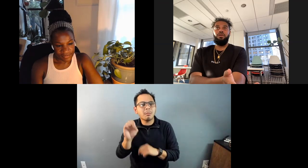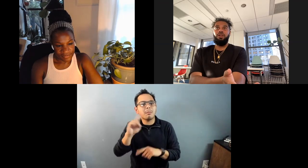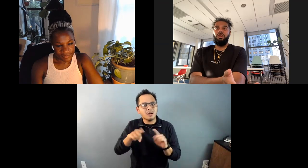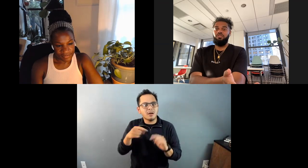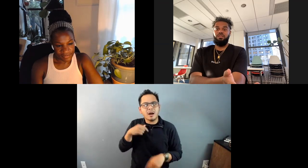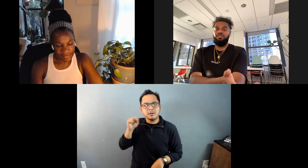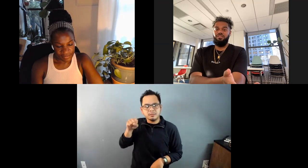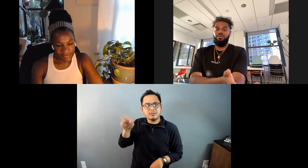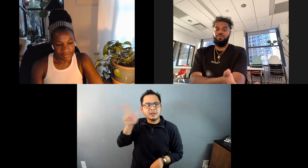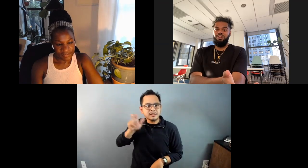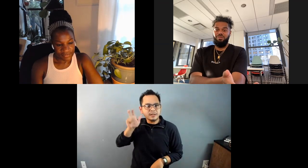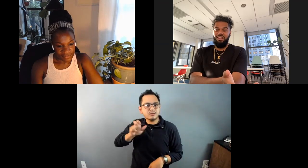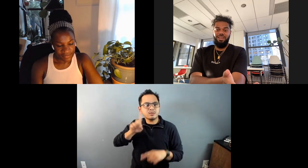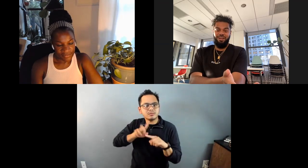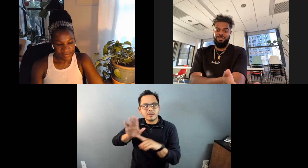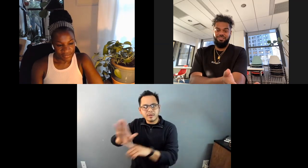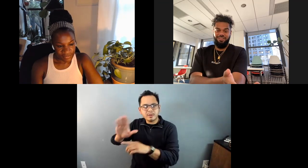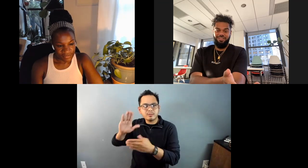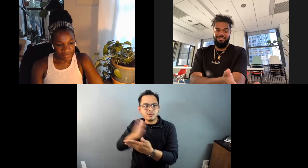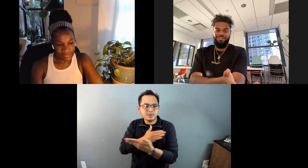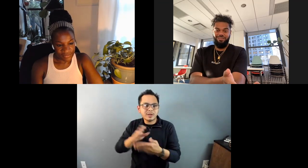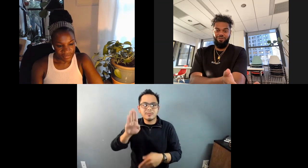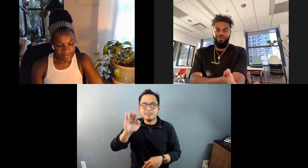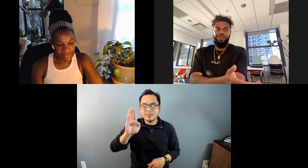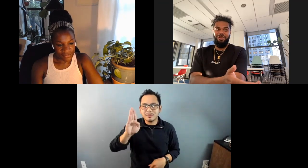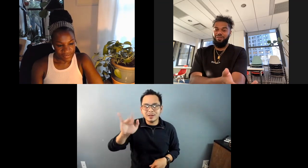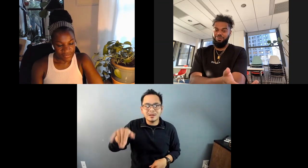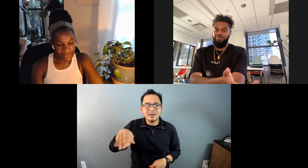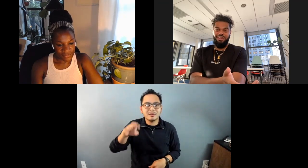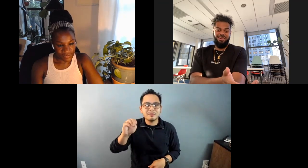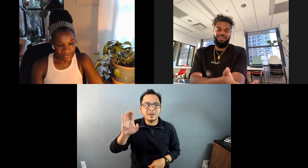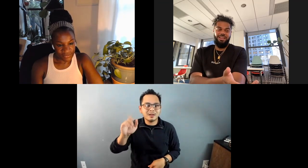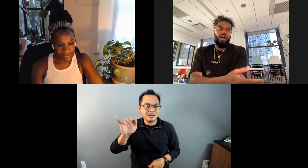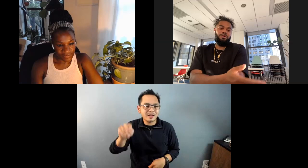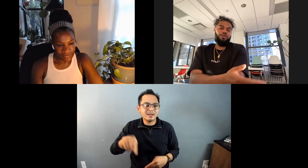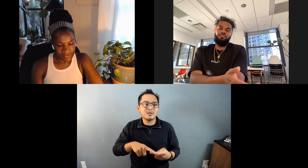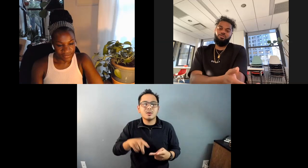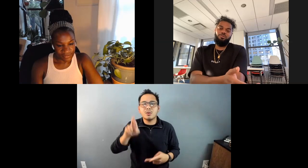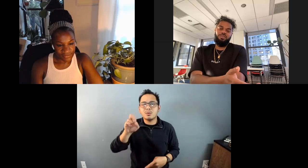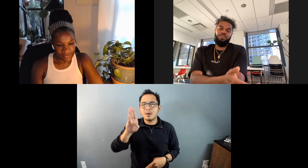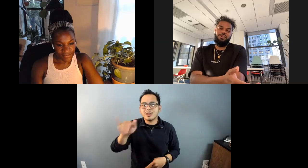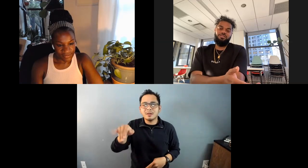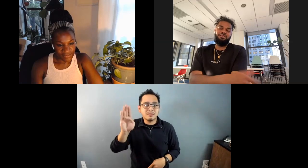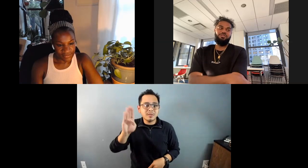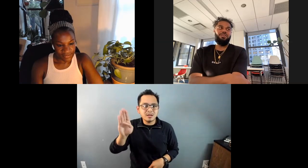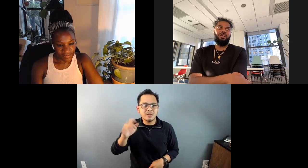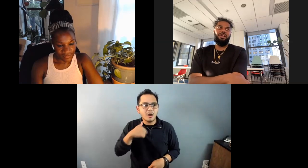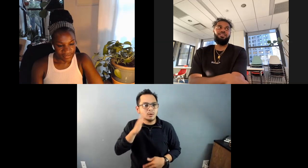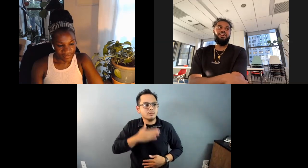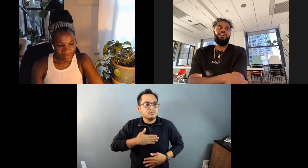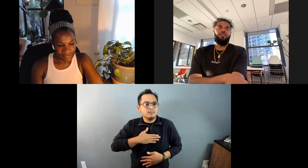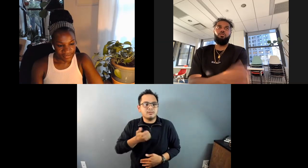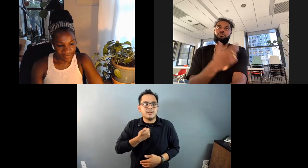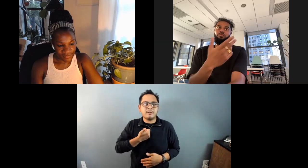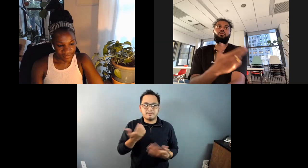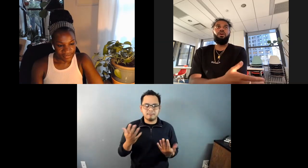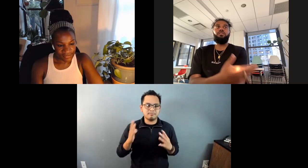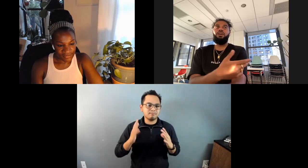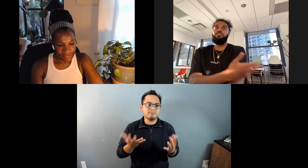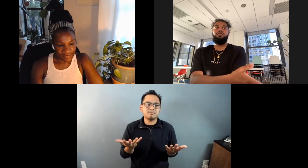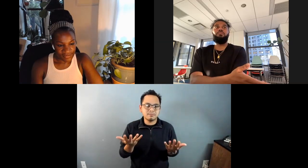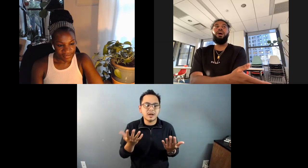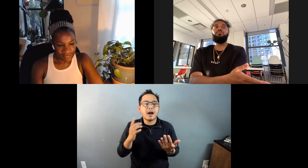Even when people say like Asian American, like they're kind of like a lot of times just thinking or like imagining like one group of people, right? Like it